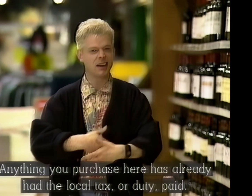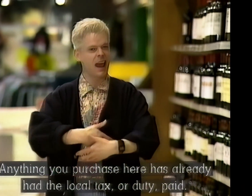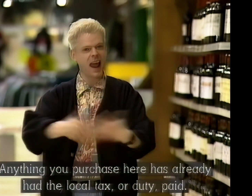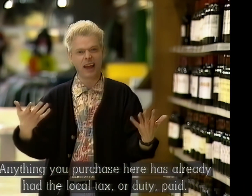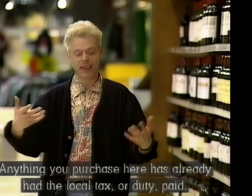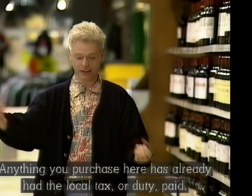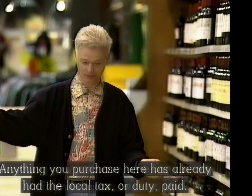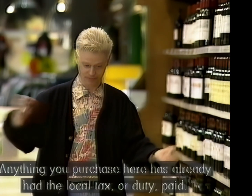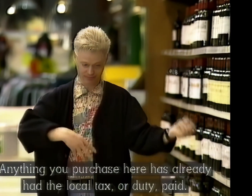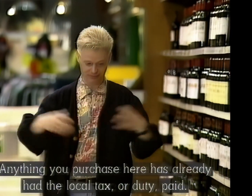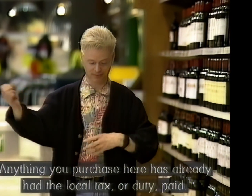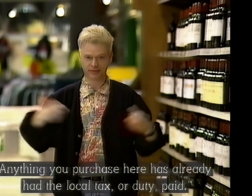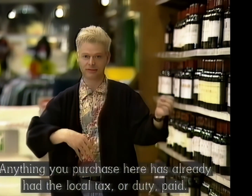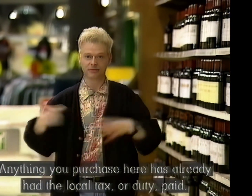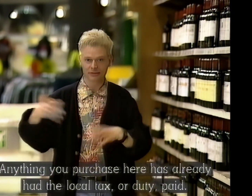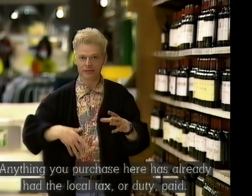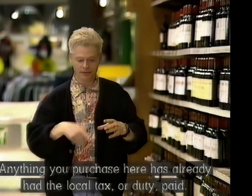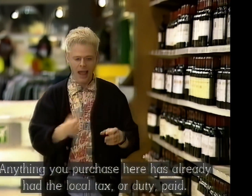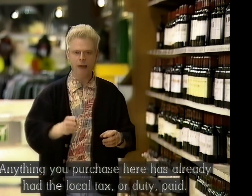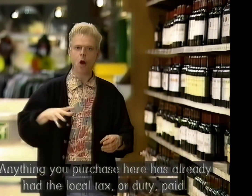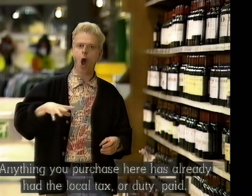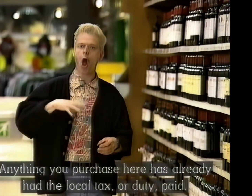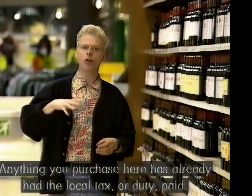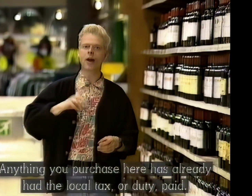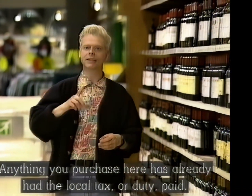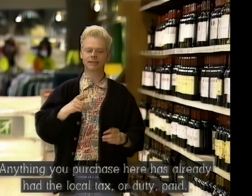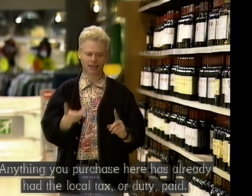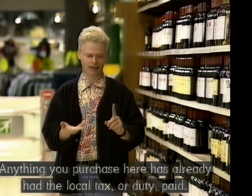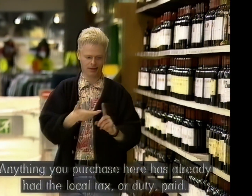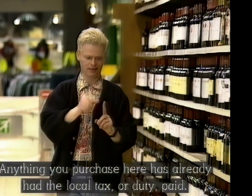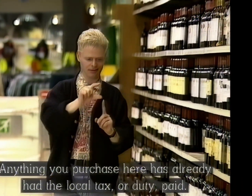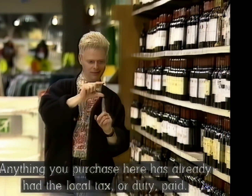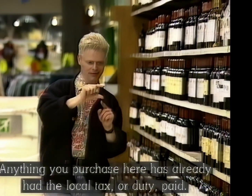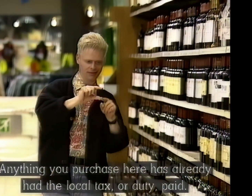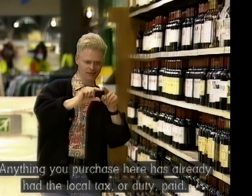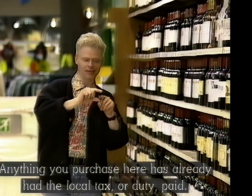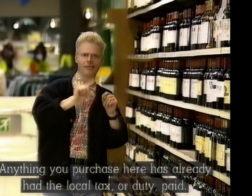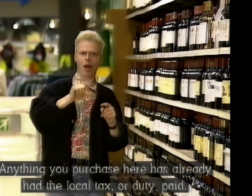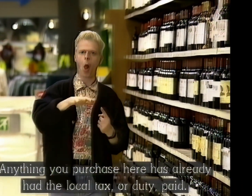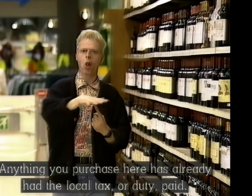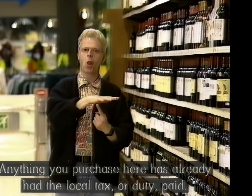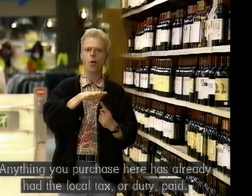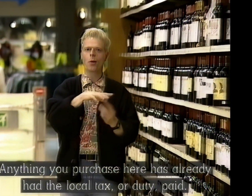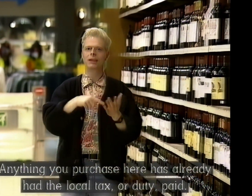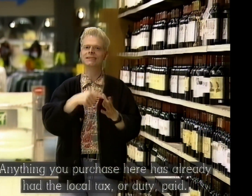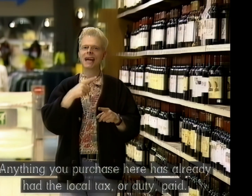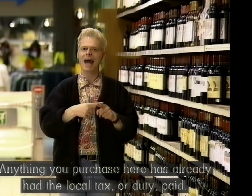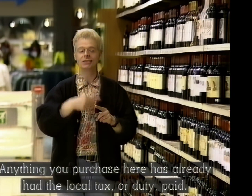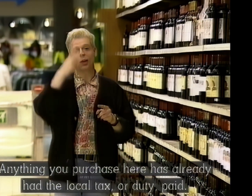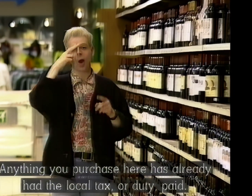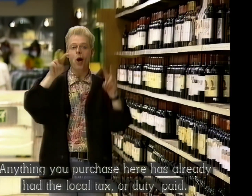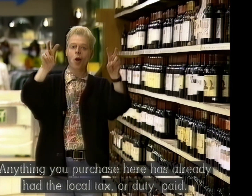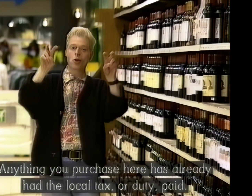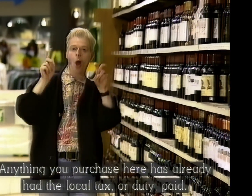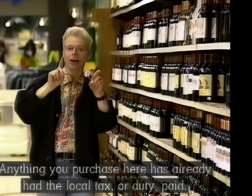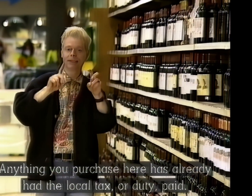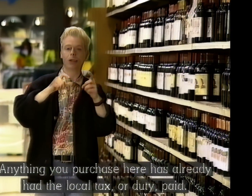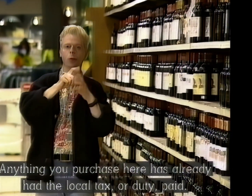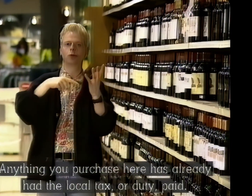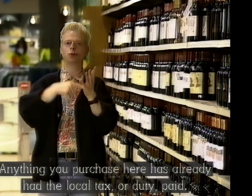Well, anything you purchase here has already had the local tax or duty paid, hence